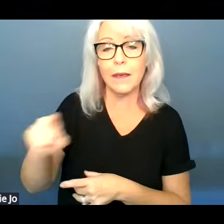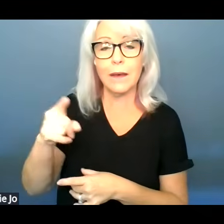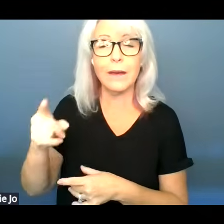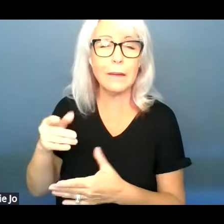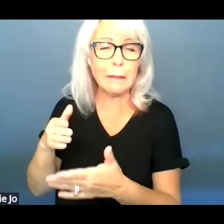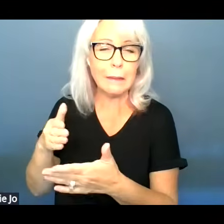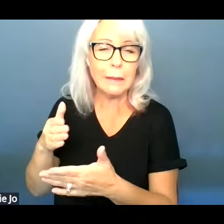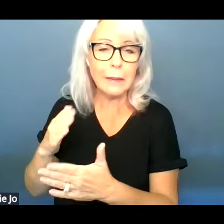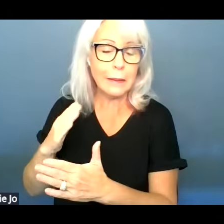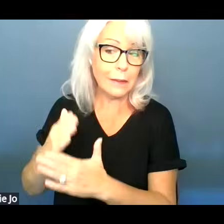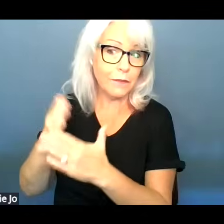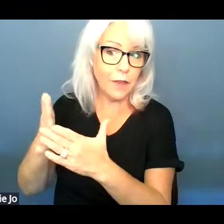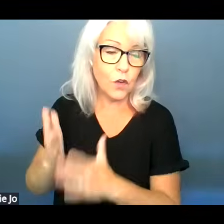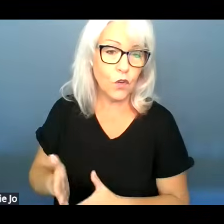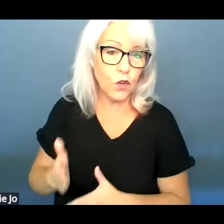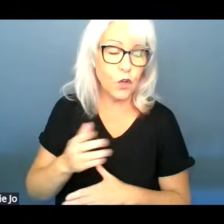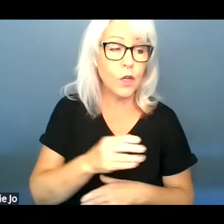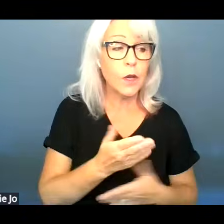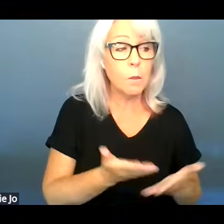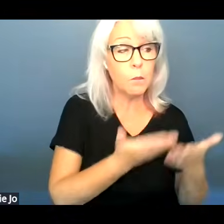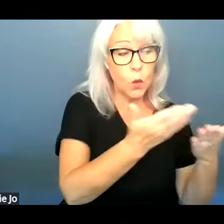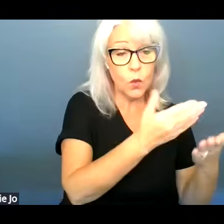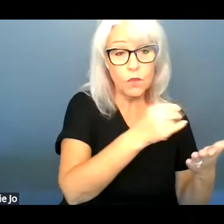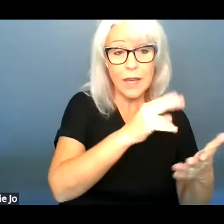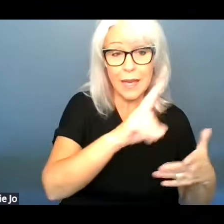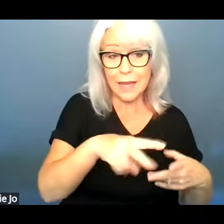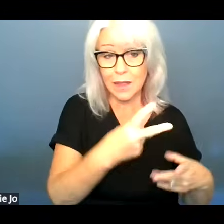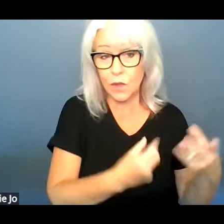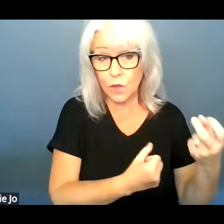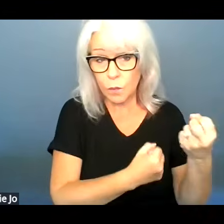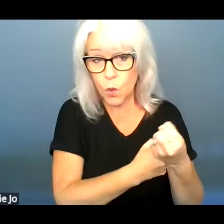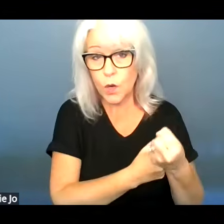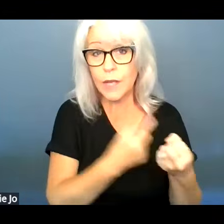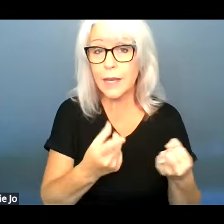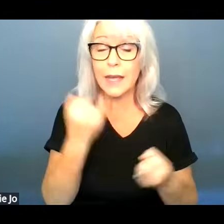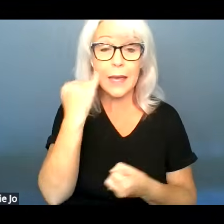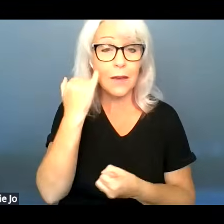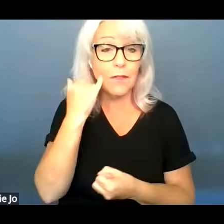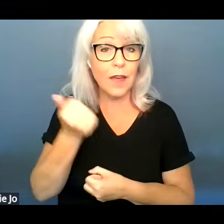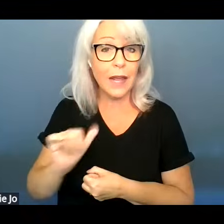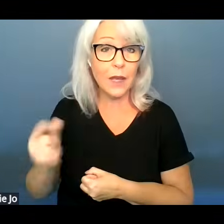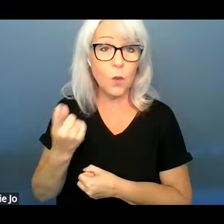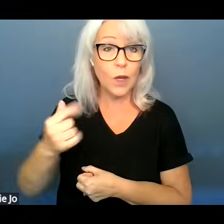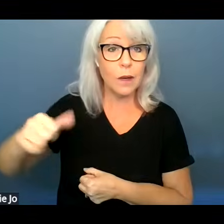moved and seconded. All in favor? Aye. Opposed? I'm an A.